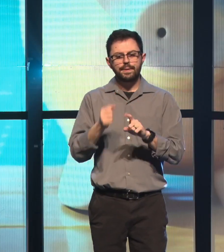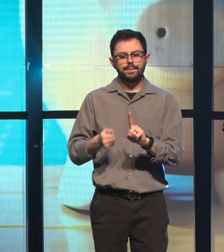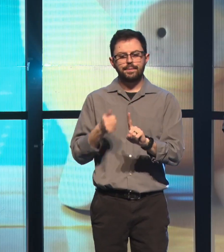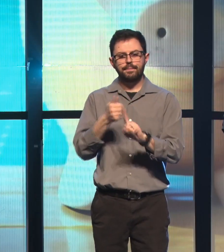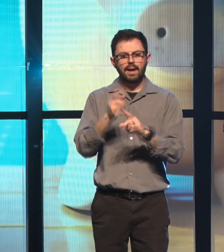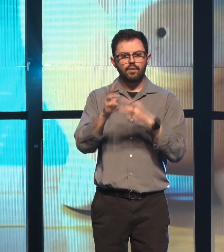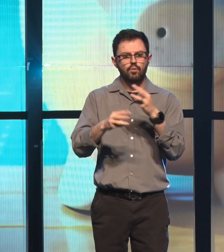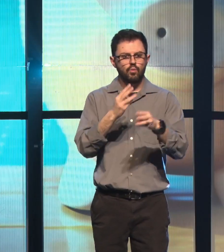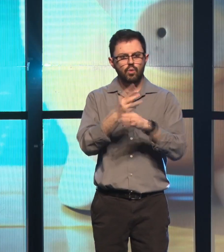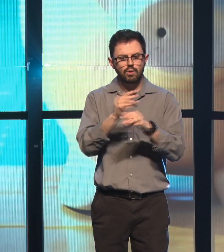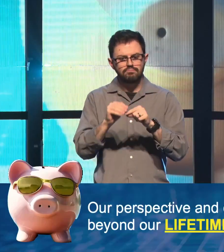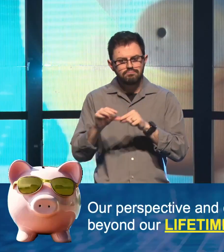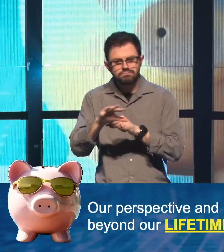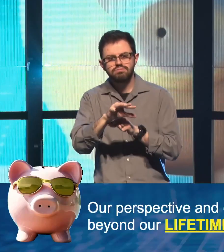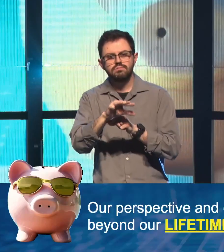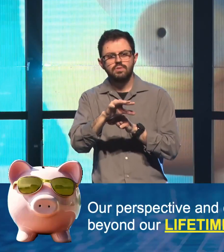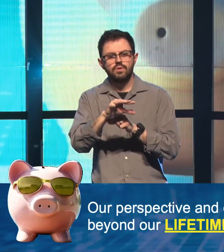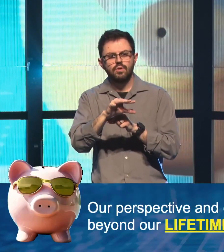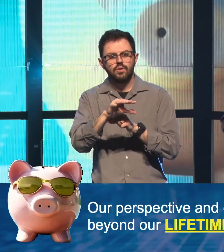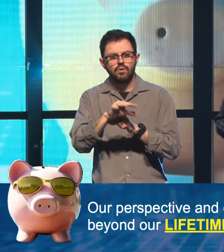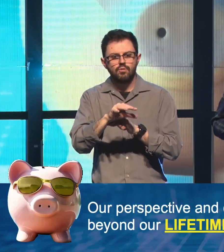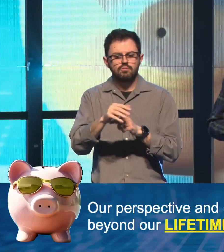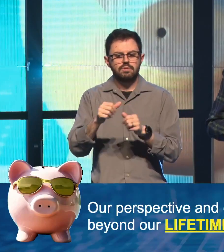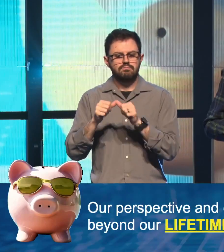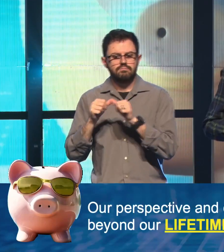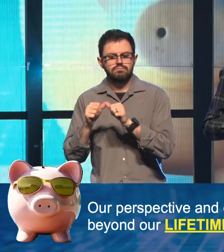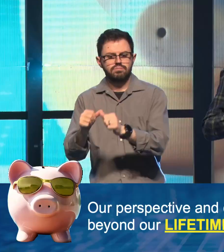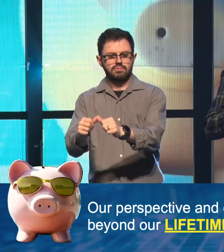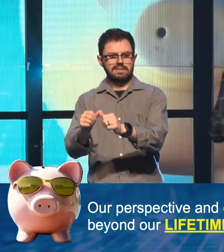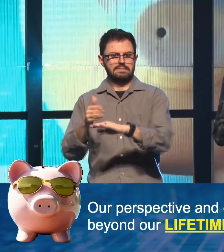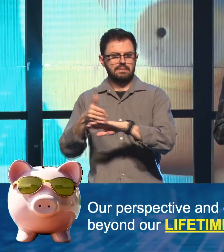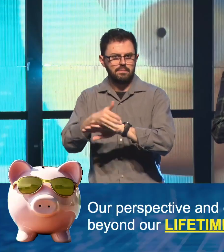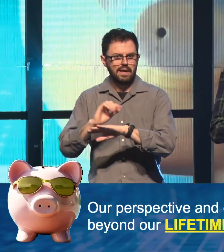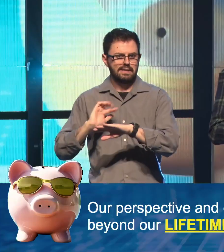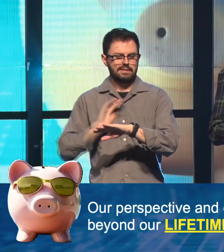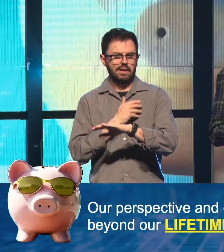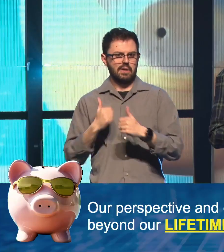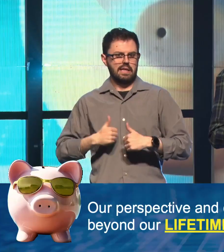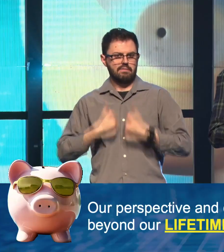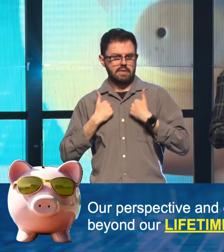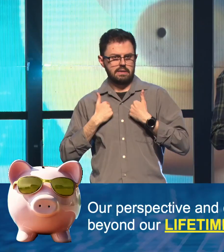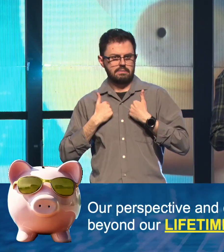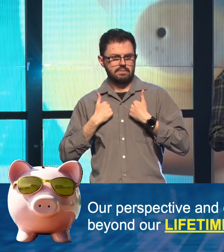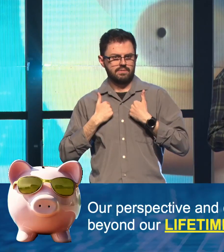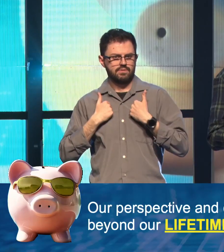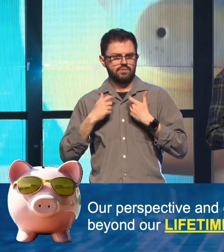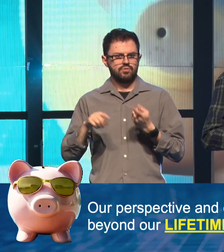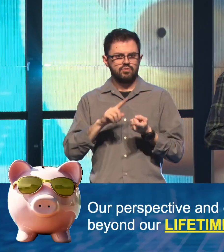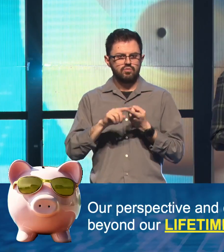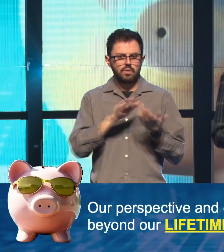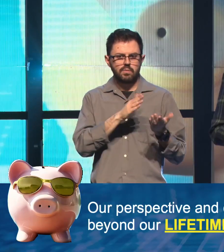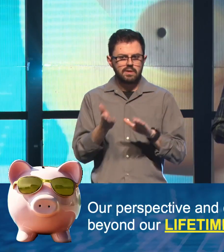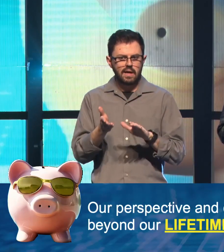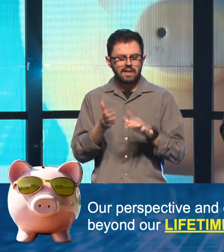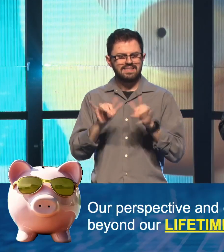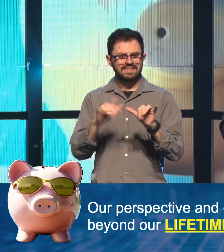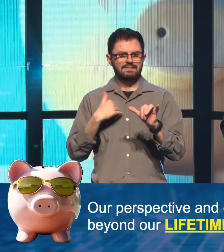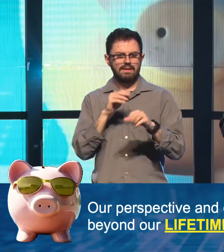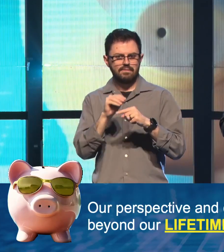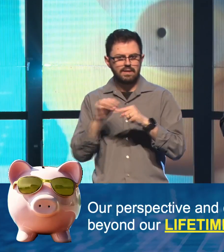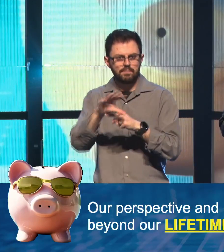our lifetime. The more generous we become, the more we think about this, we can actually have a lasting, eternal impact with our giving.